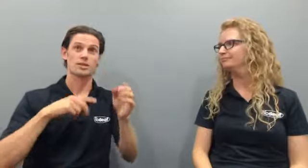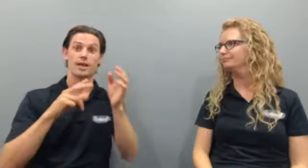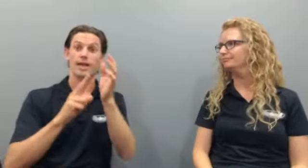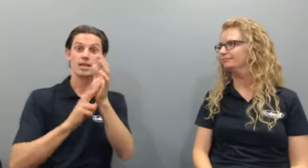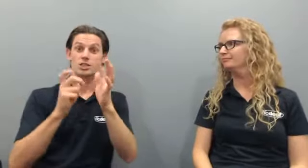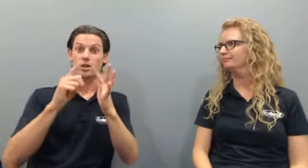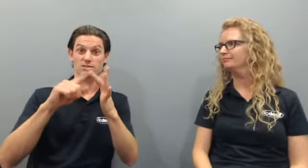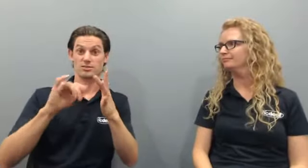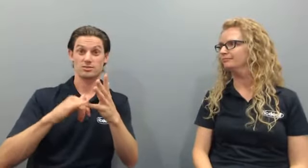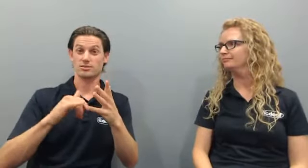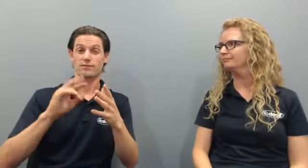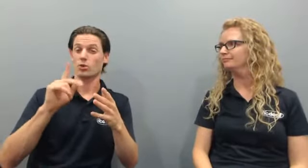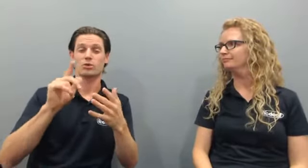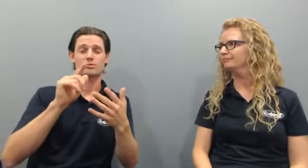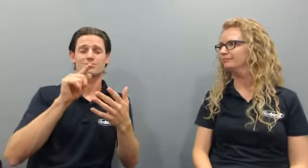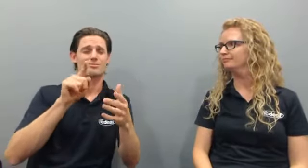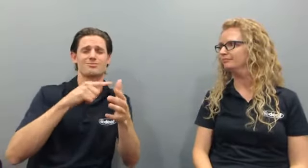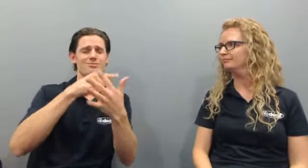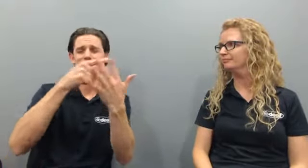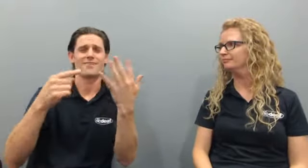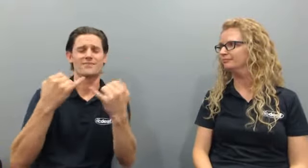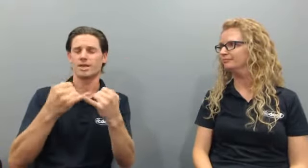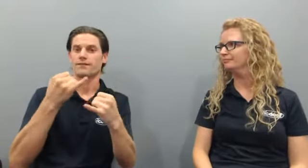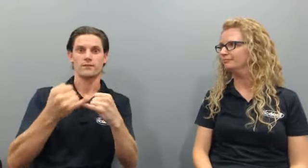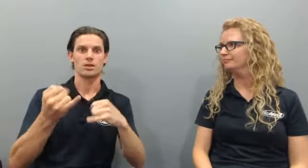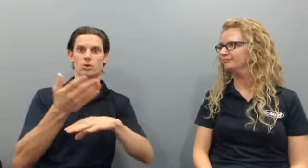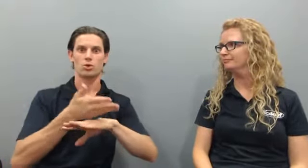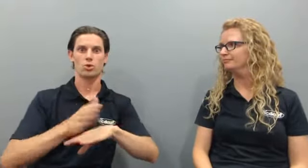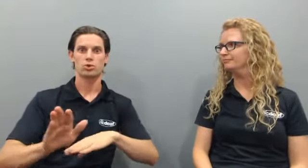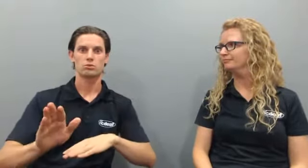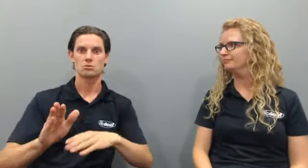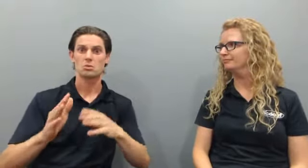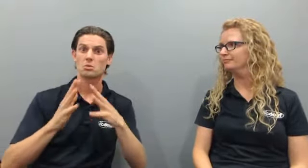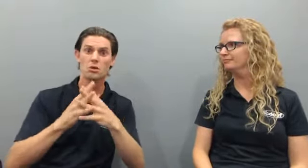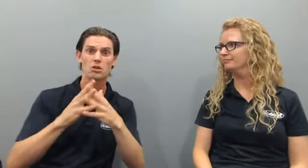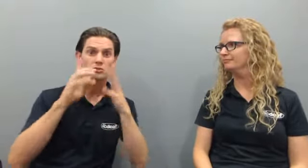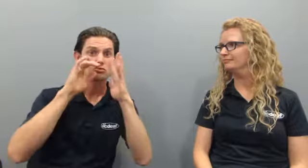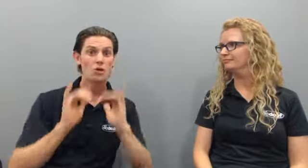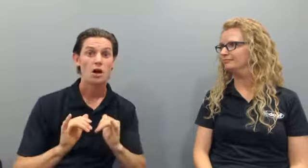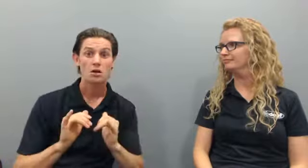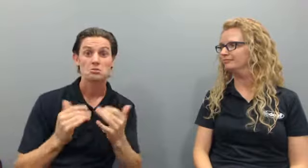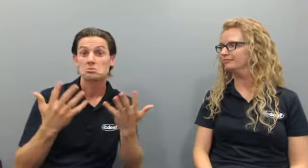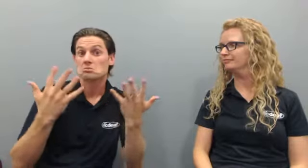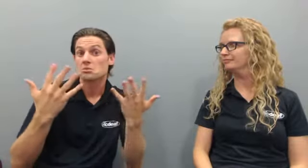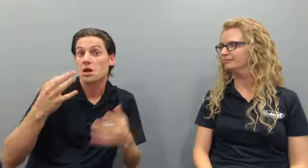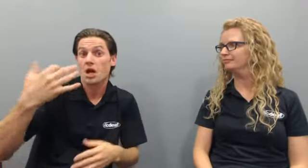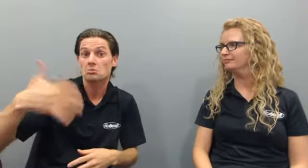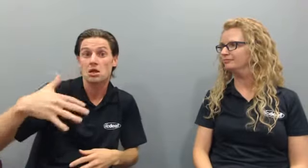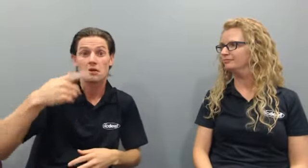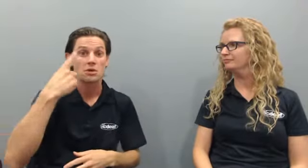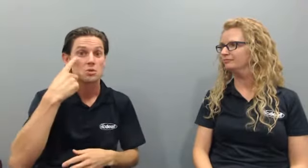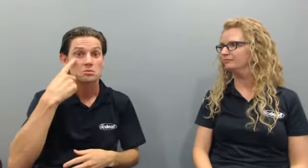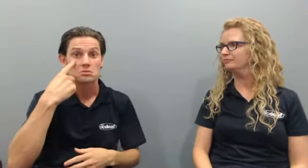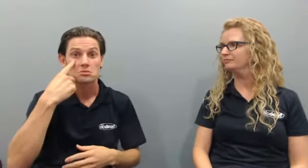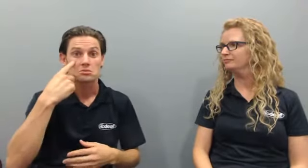very good point, Paula. The NDIS is very new and there's a lot involved. So there's no harm in